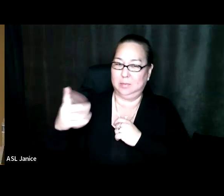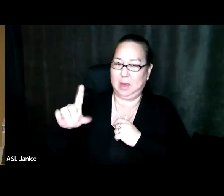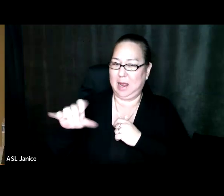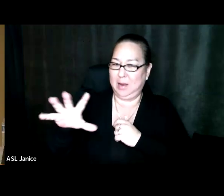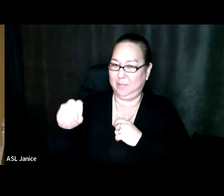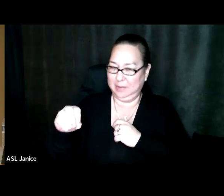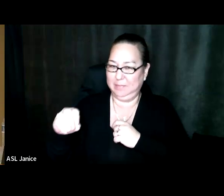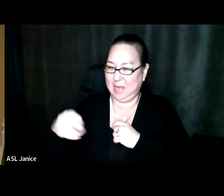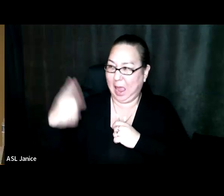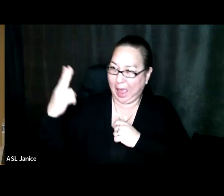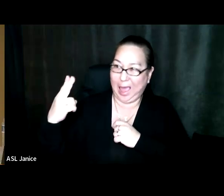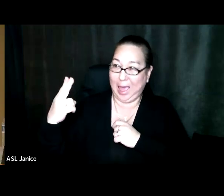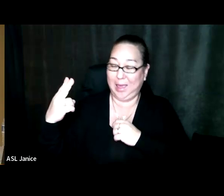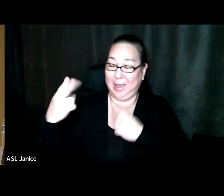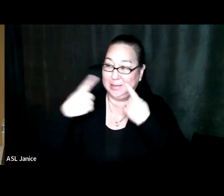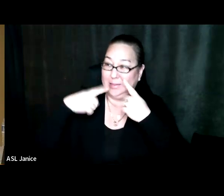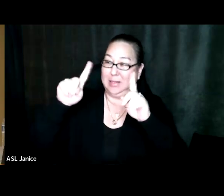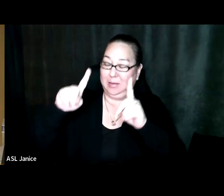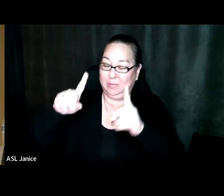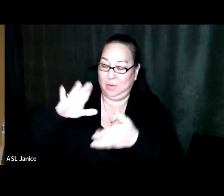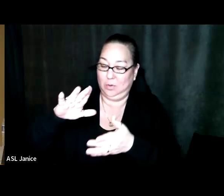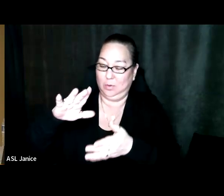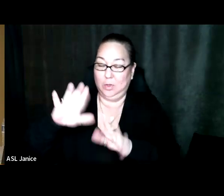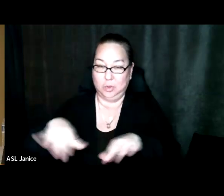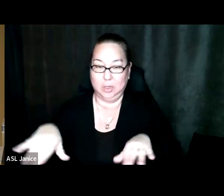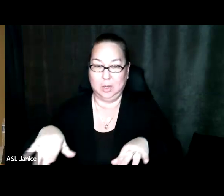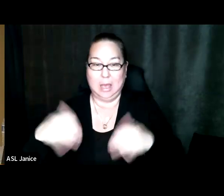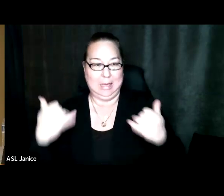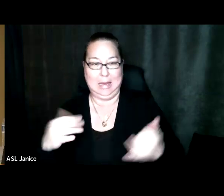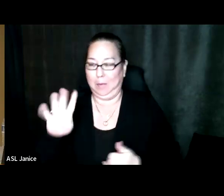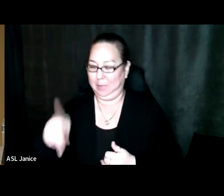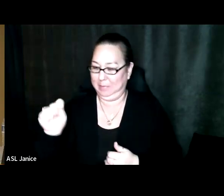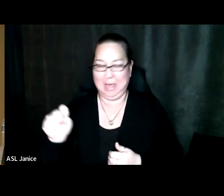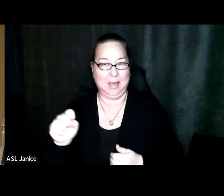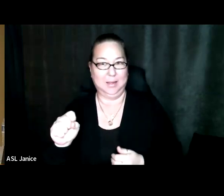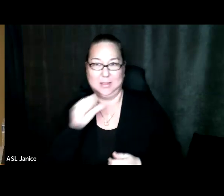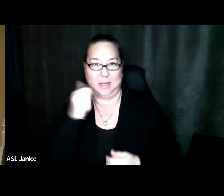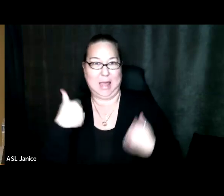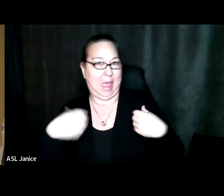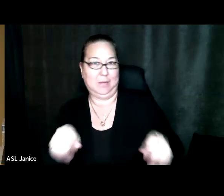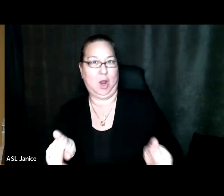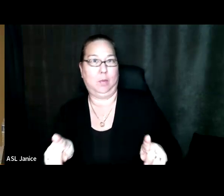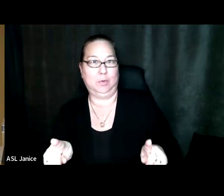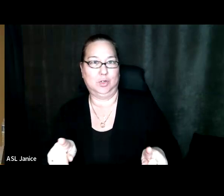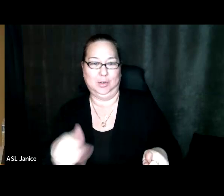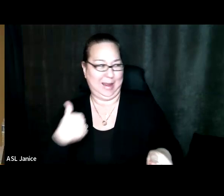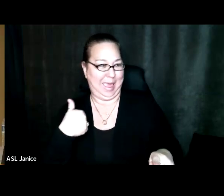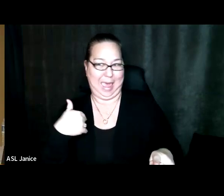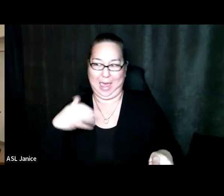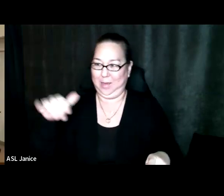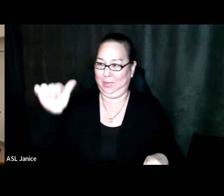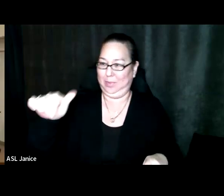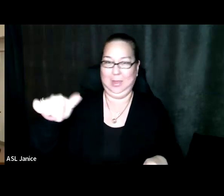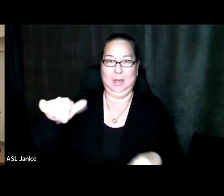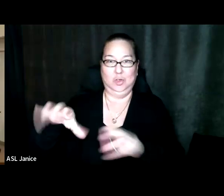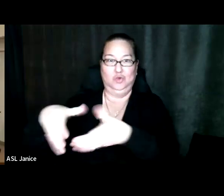who BPS now does not have an opportunity to have as part of their. Do we know, though, of those 150, whether they